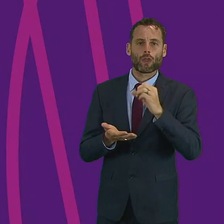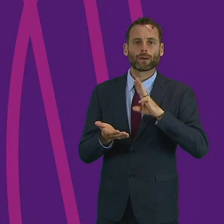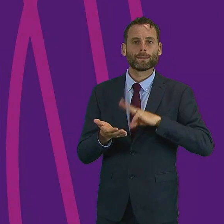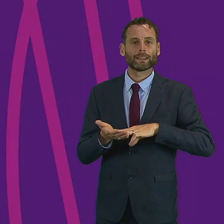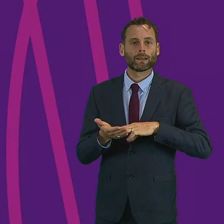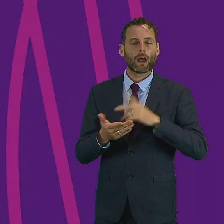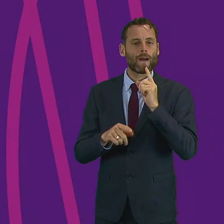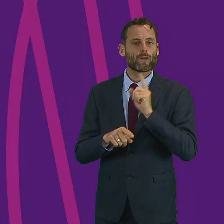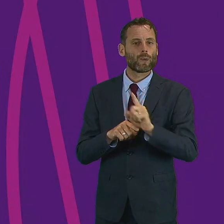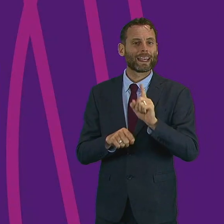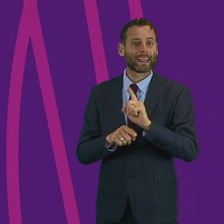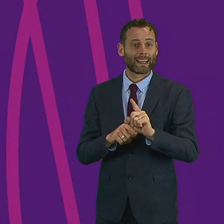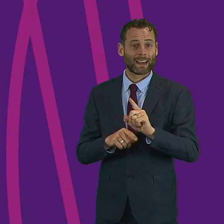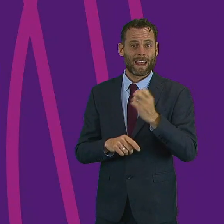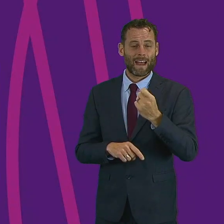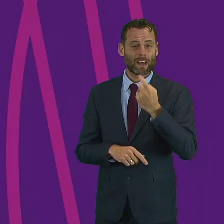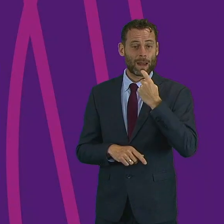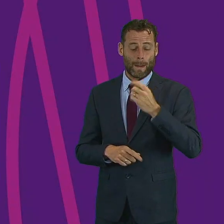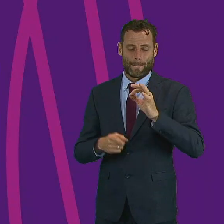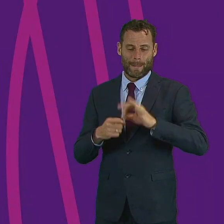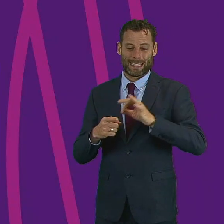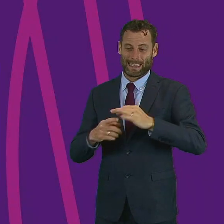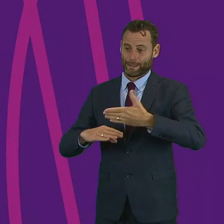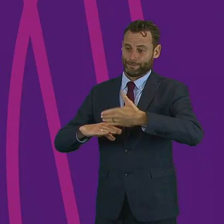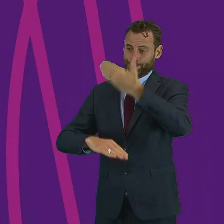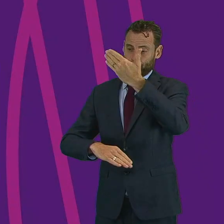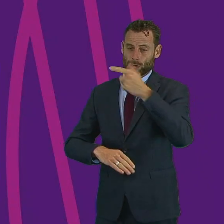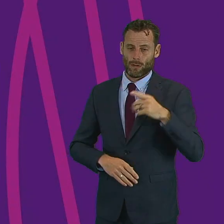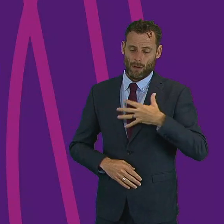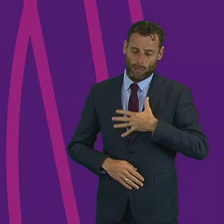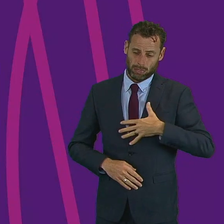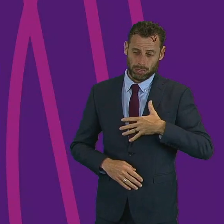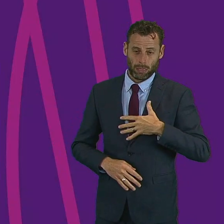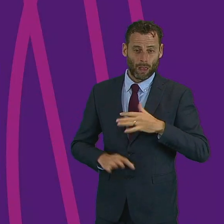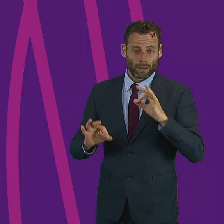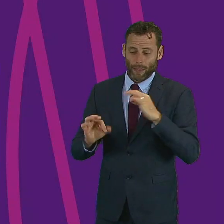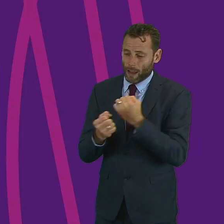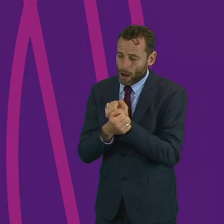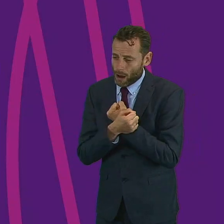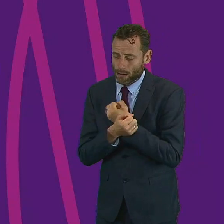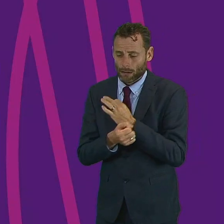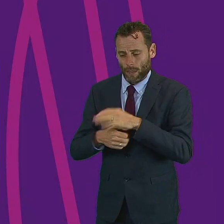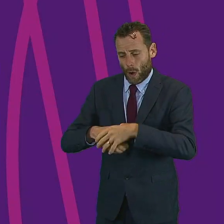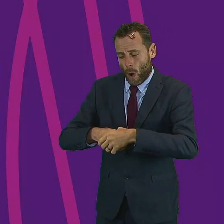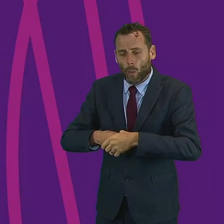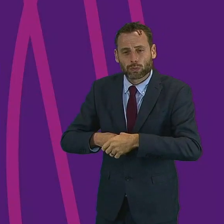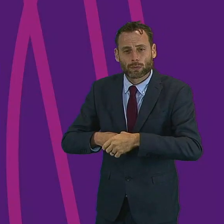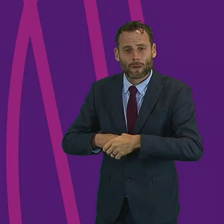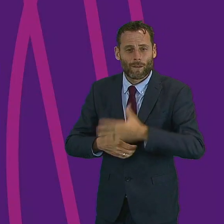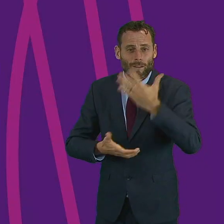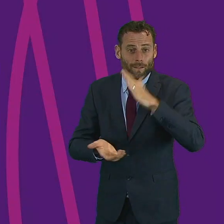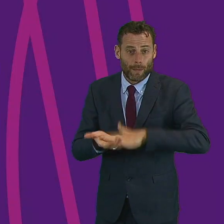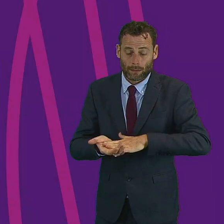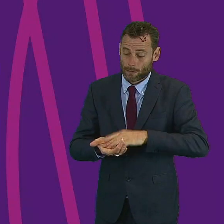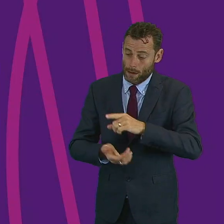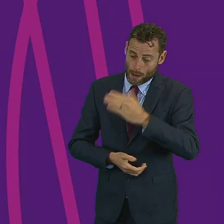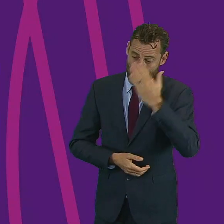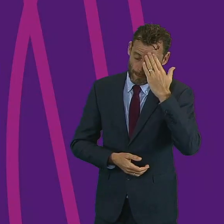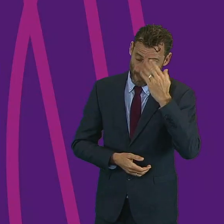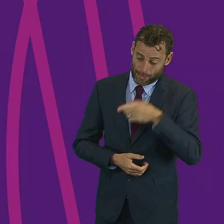very carefully the balance of this, because I acutely recognise that there are always